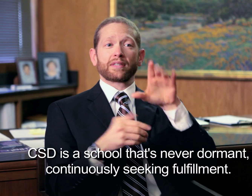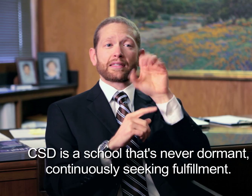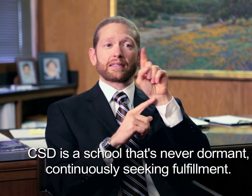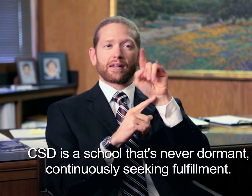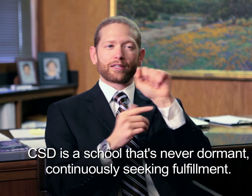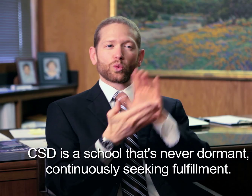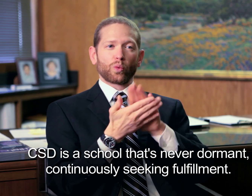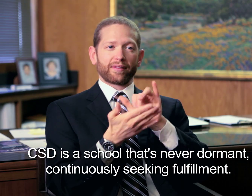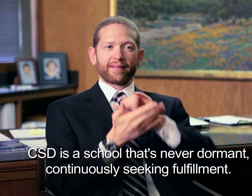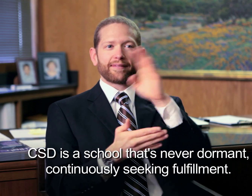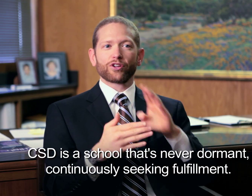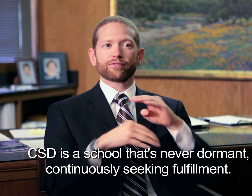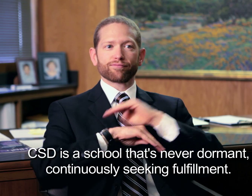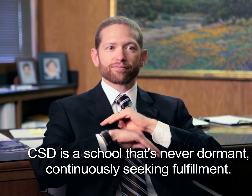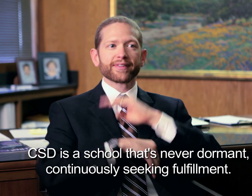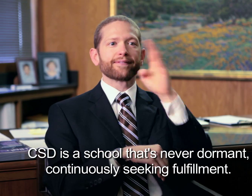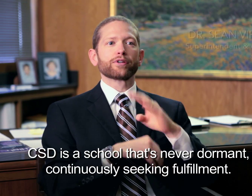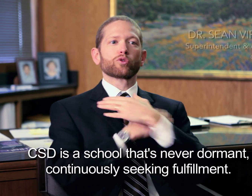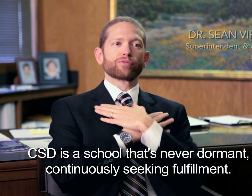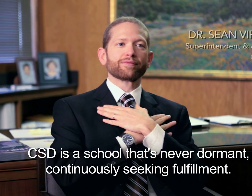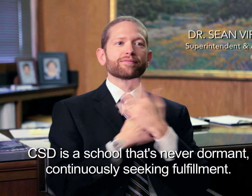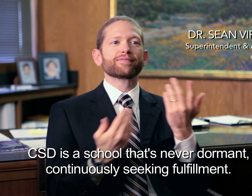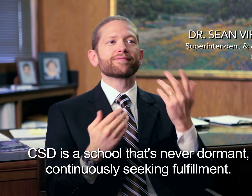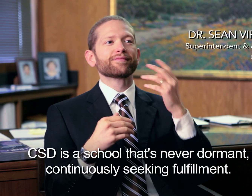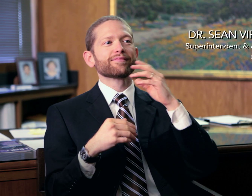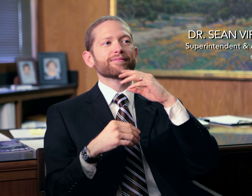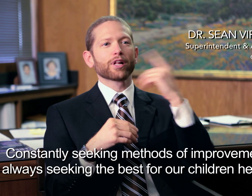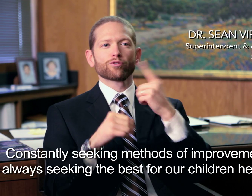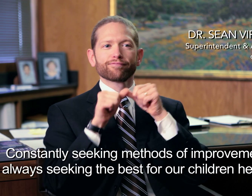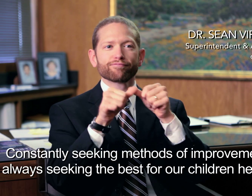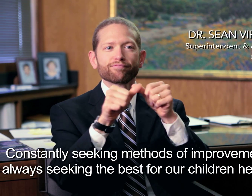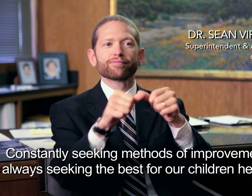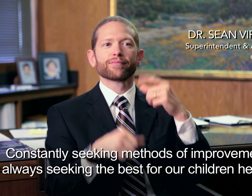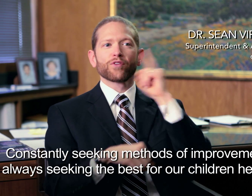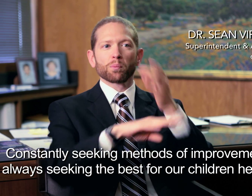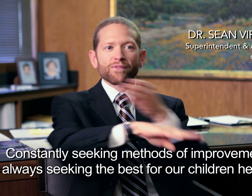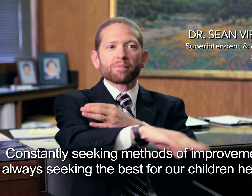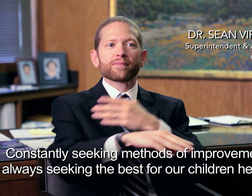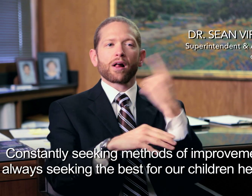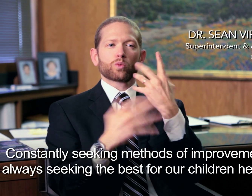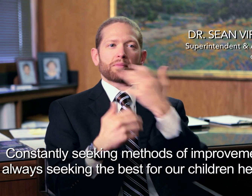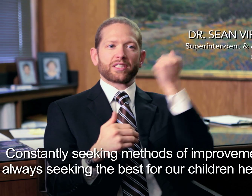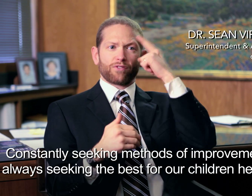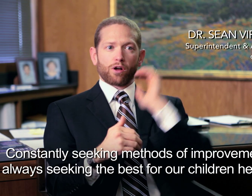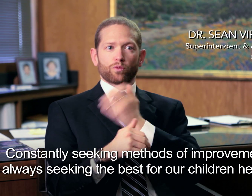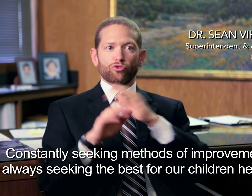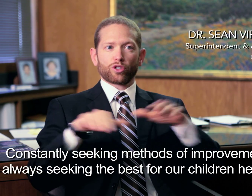CSD is a school that's never dormant. Continuously seeking fulfillment. Constantly seeking methods of improvement. Always seeking the